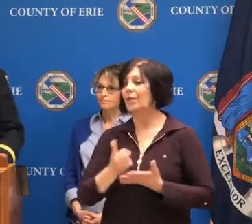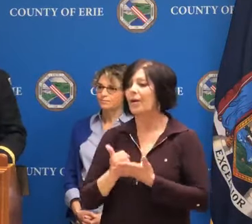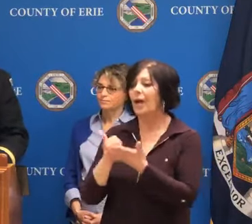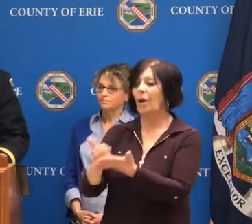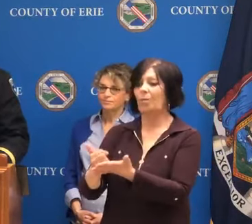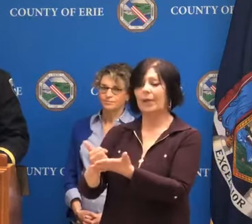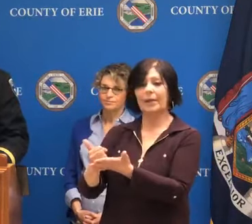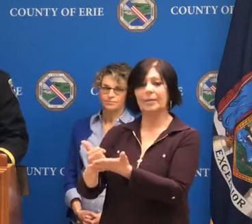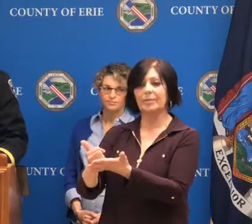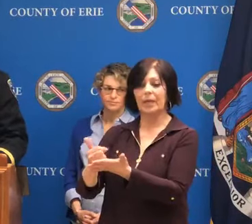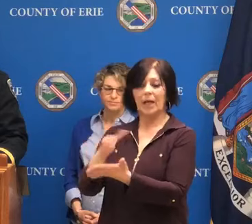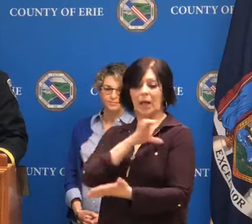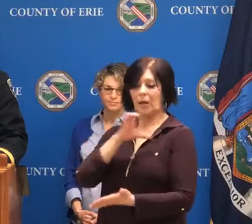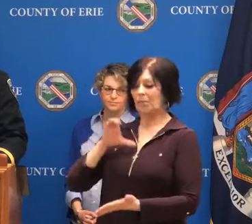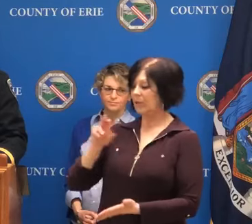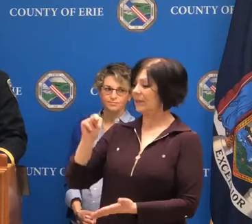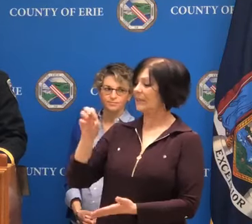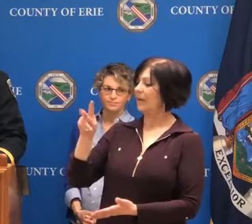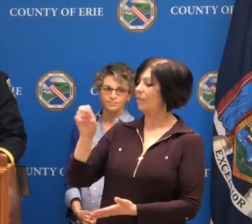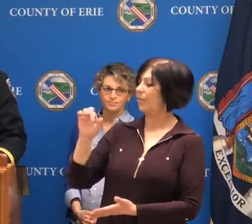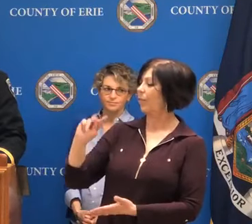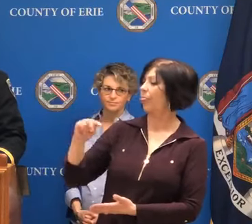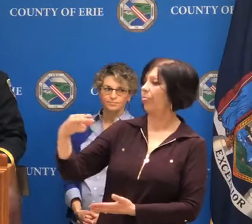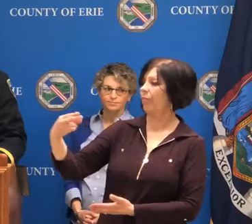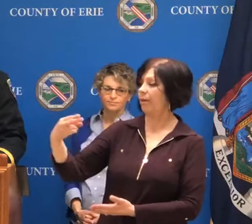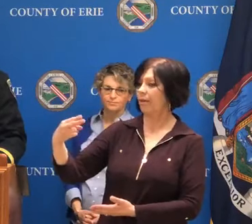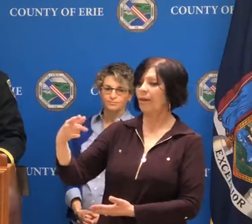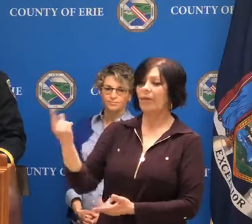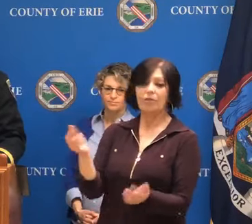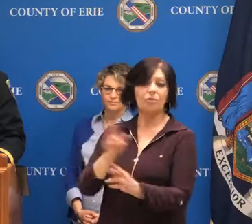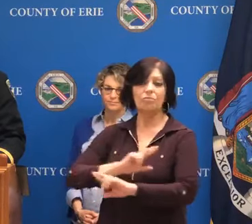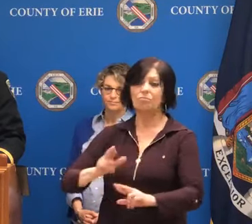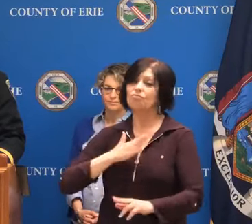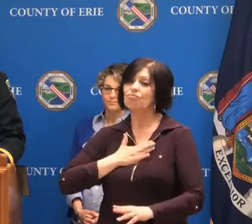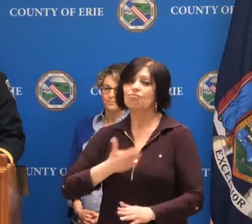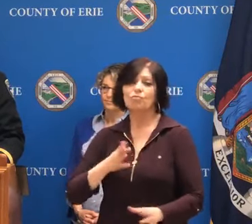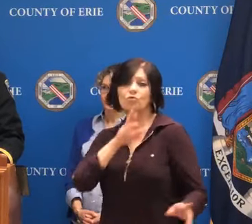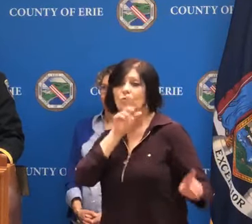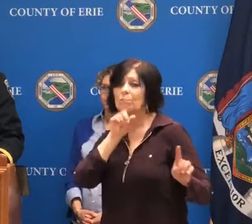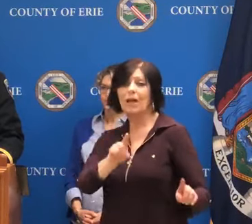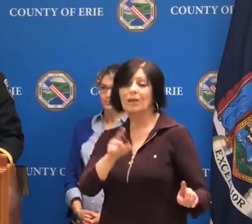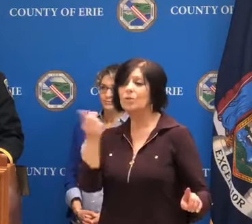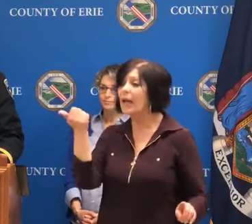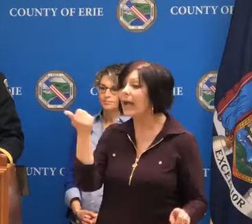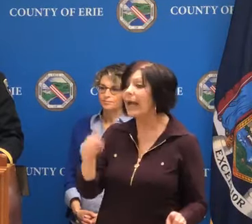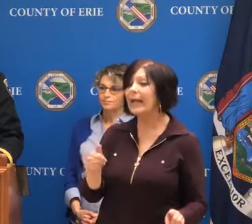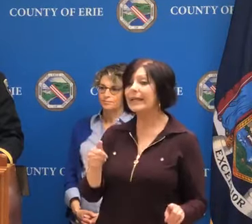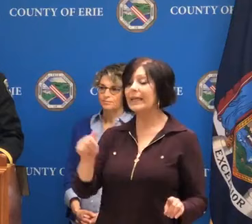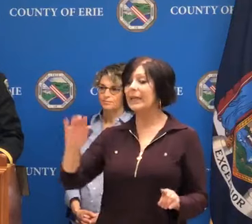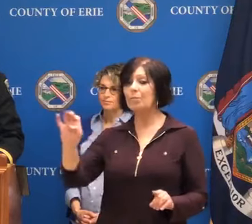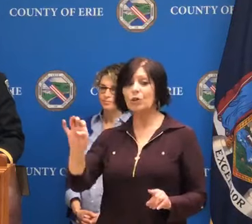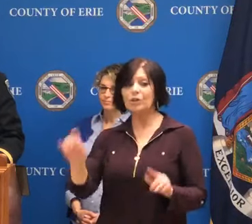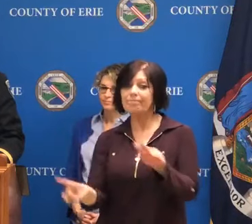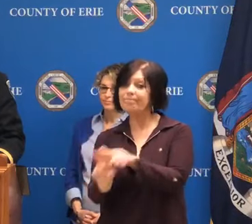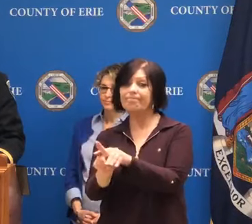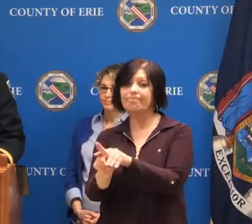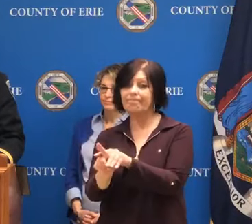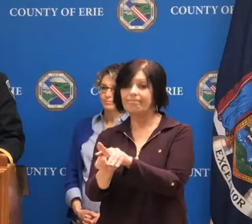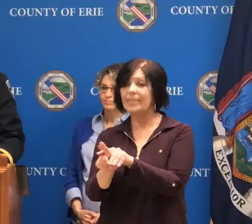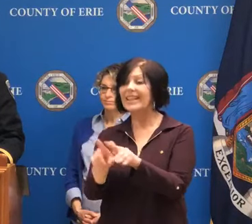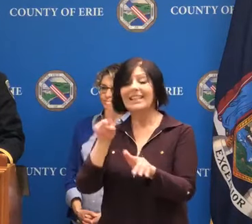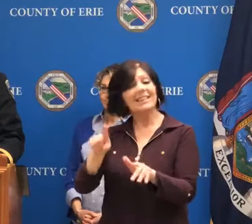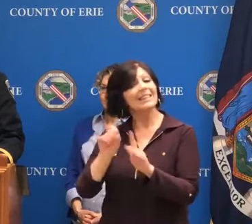assisting Commissioner Nevereth, and they are ready and willing to respond to any emergency that arises. Again, this is a